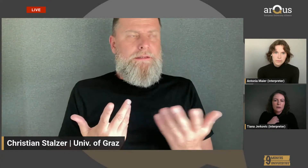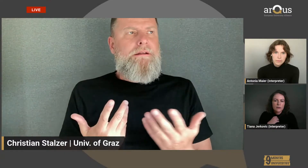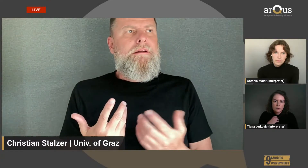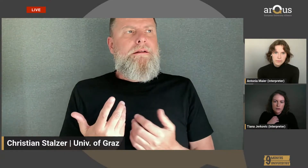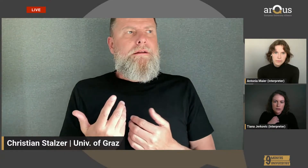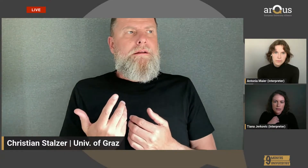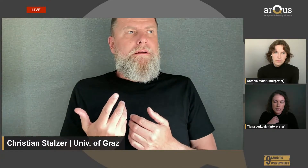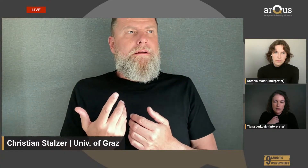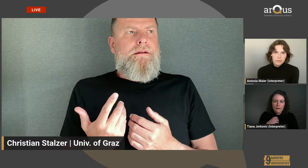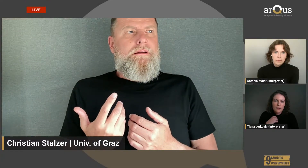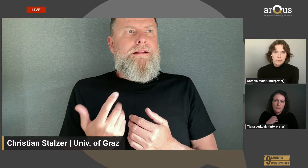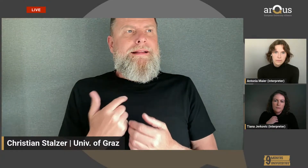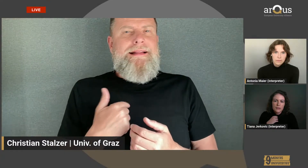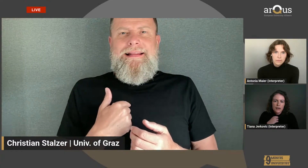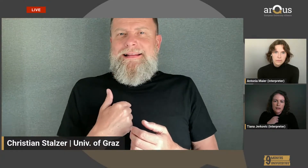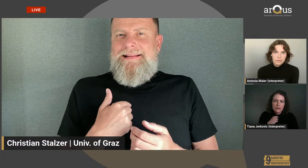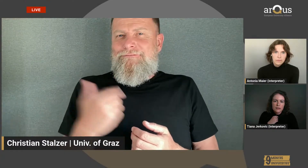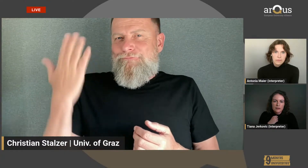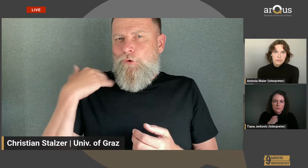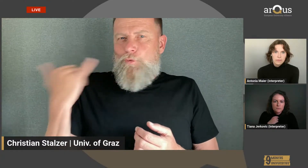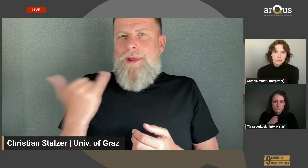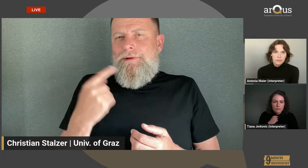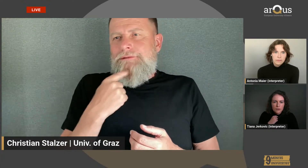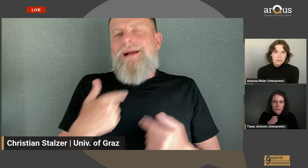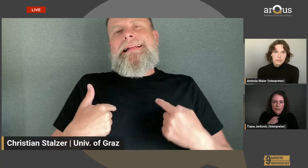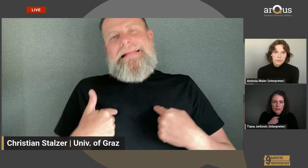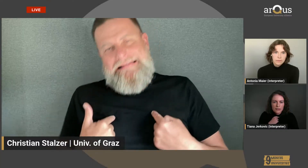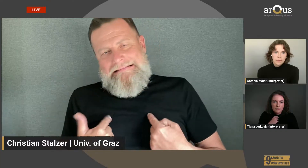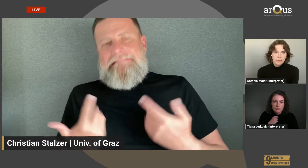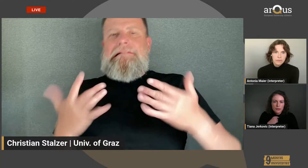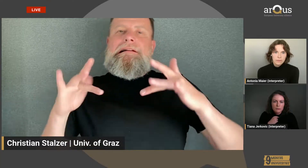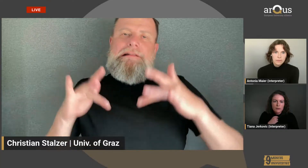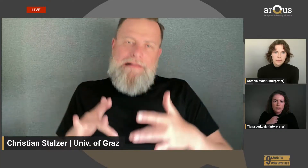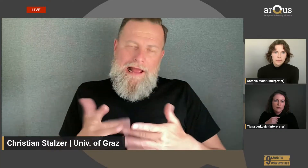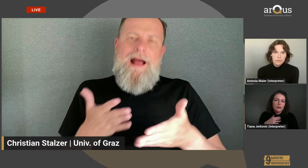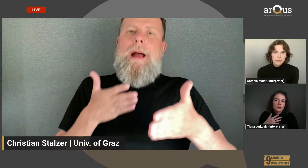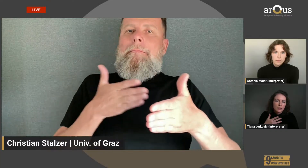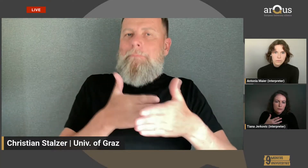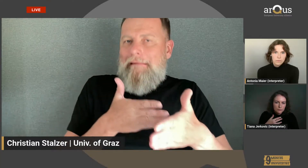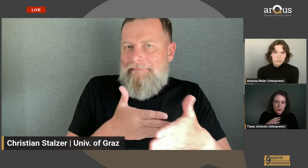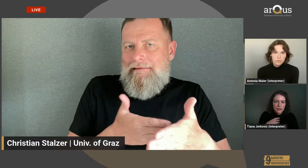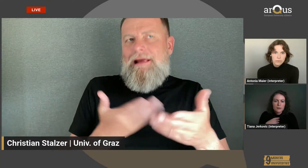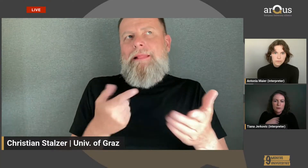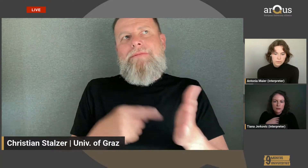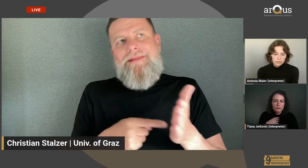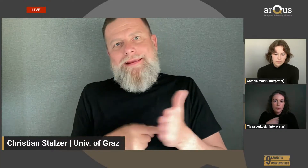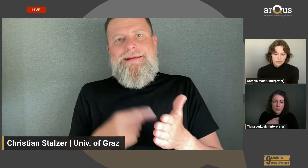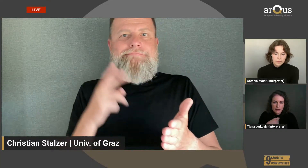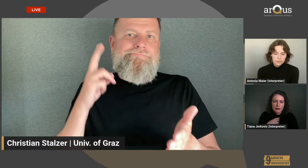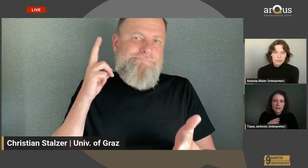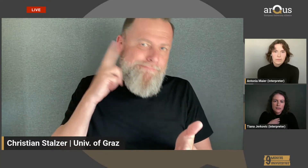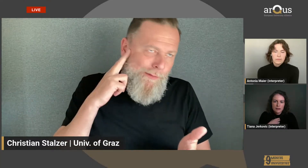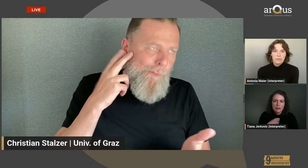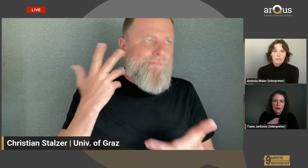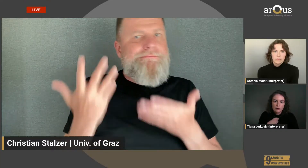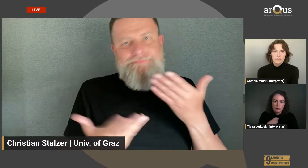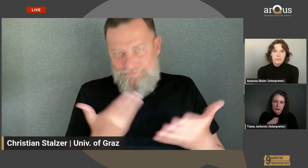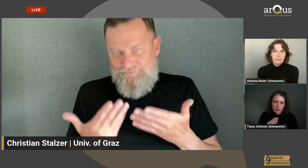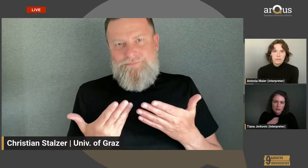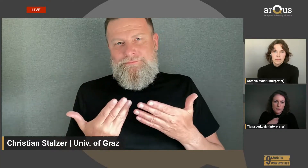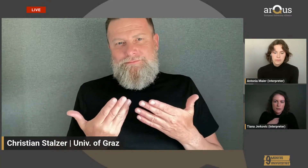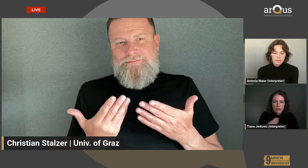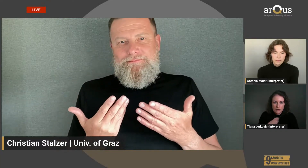But I also want to say that we as deaf people, for example, of course, there are still a lot